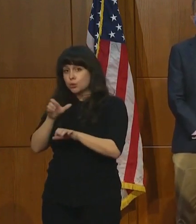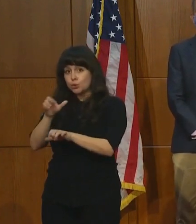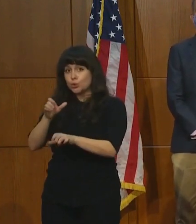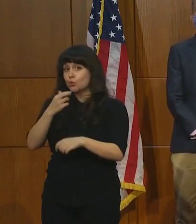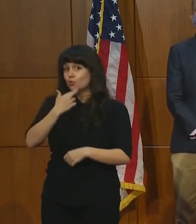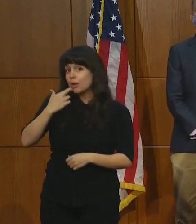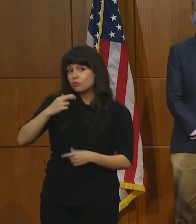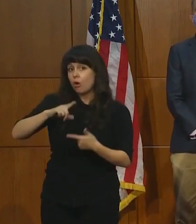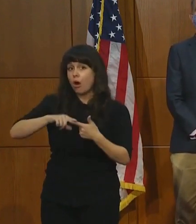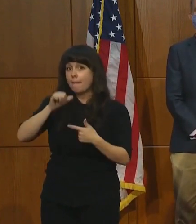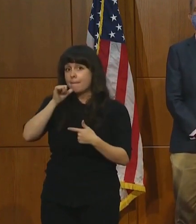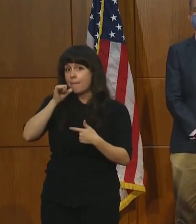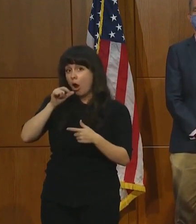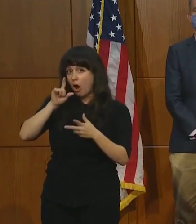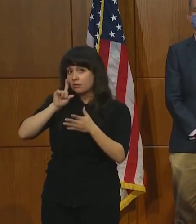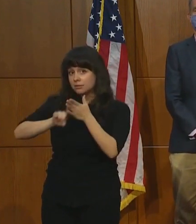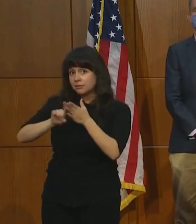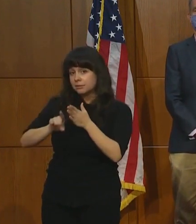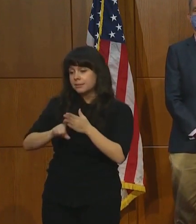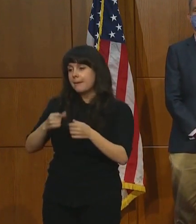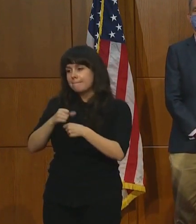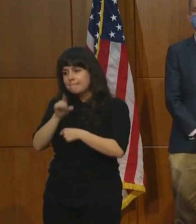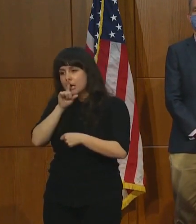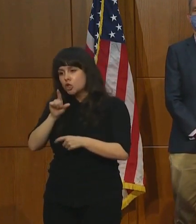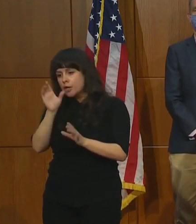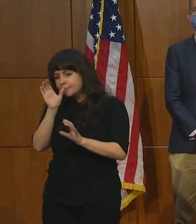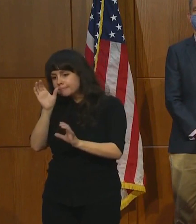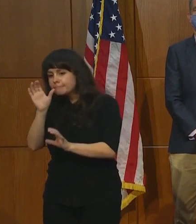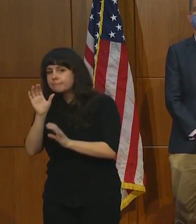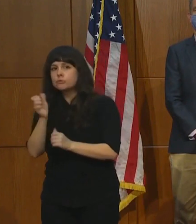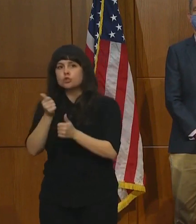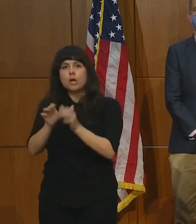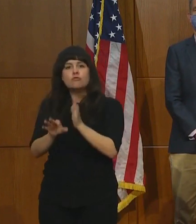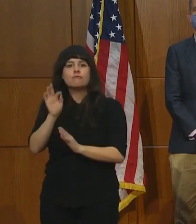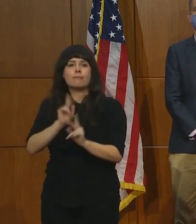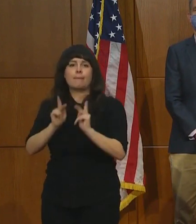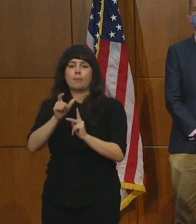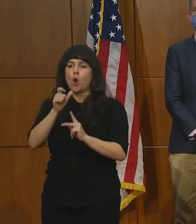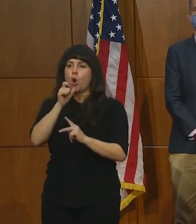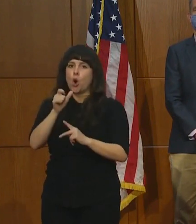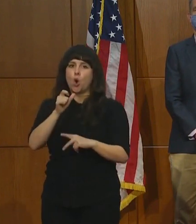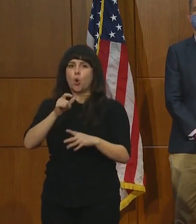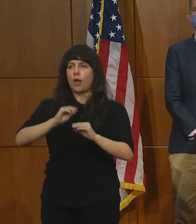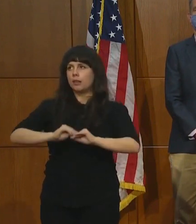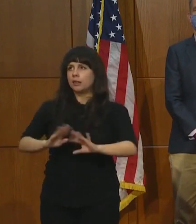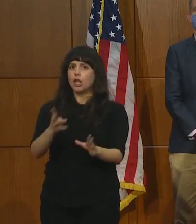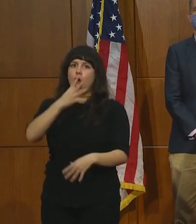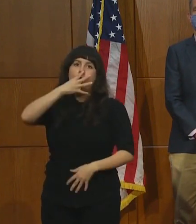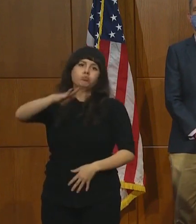inspections are looking for people who are egregious violators of